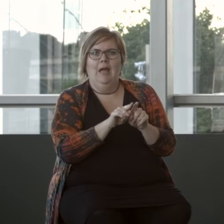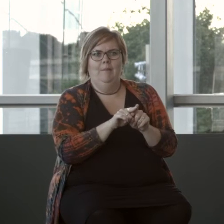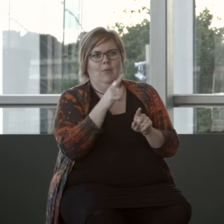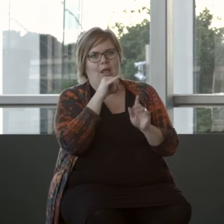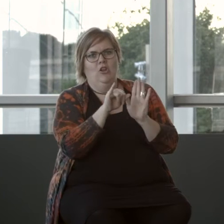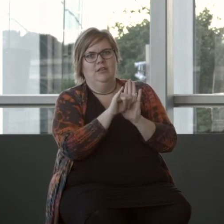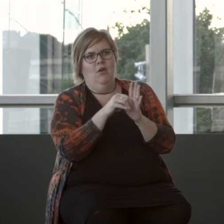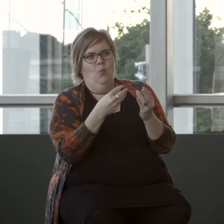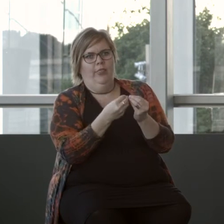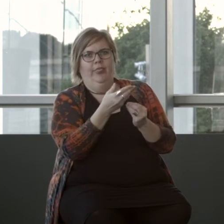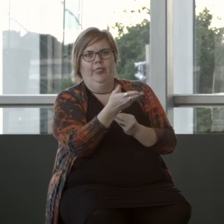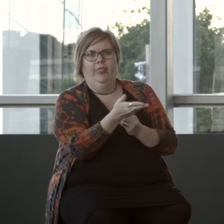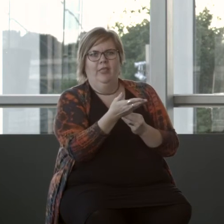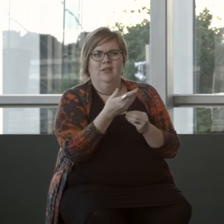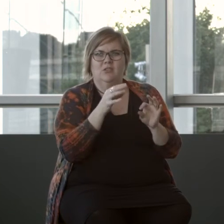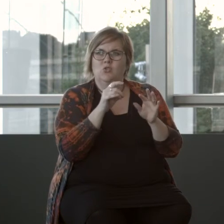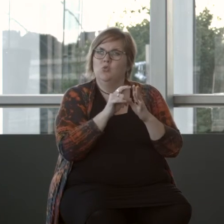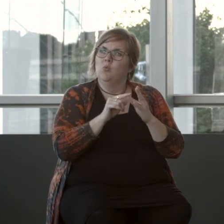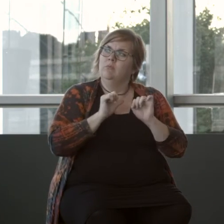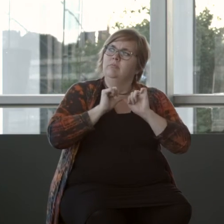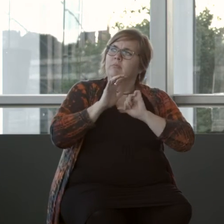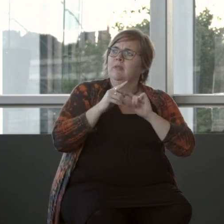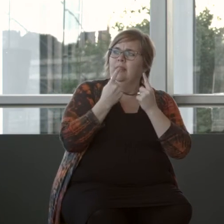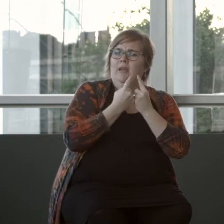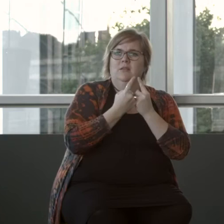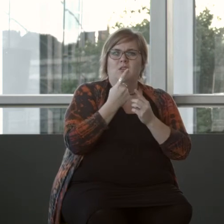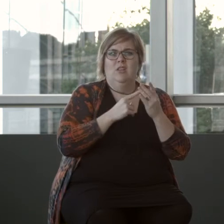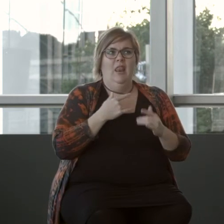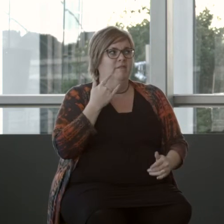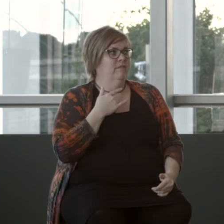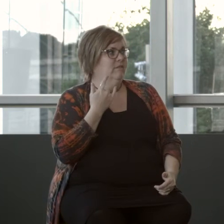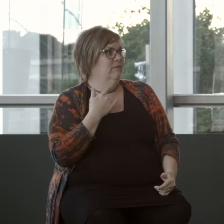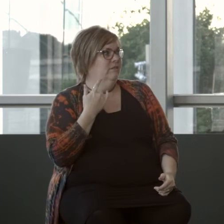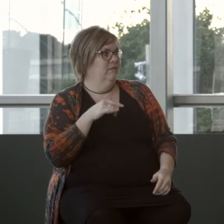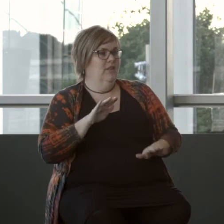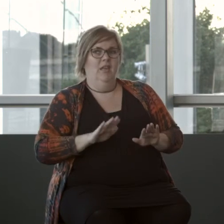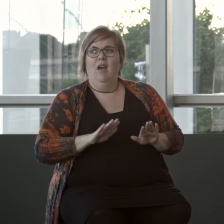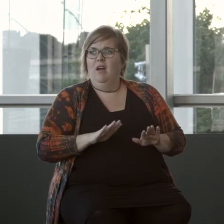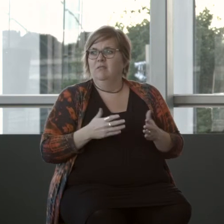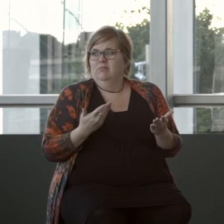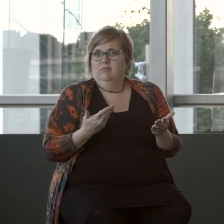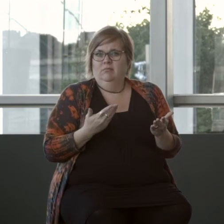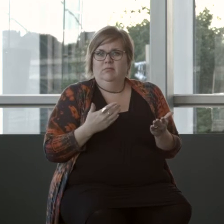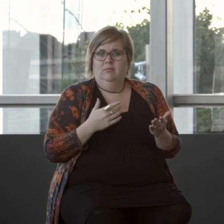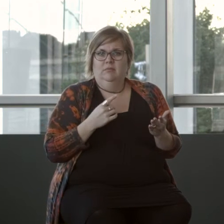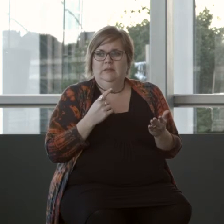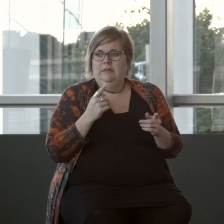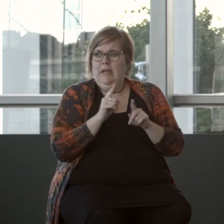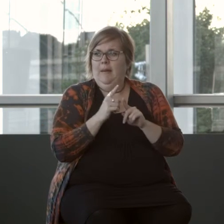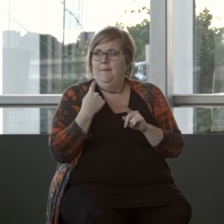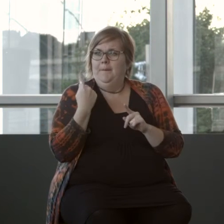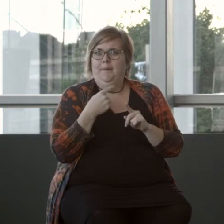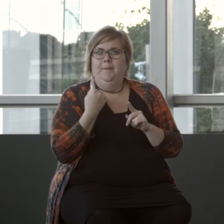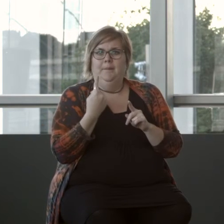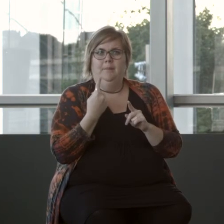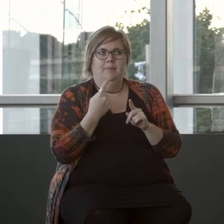She didn't do extraordinary things. She just lived a life here where we live. We're doing the things that are comparable with